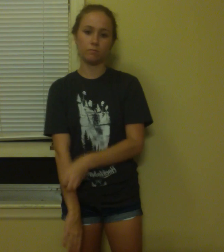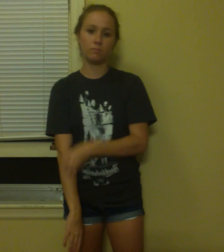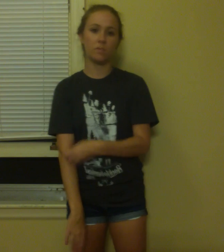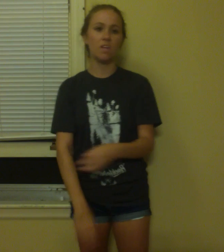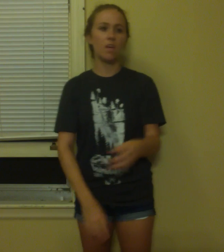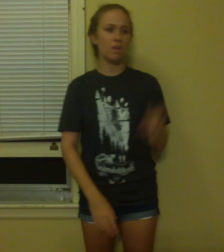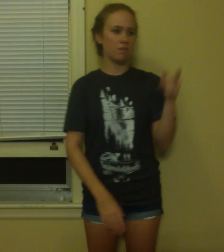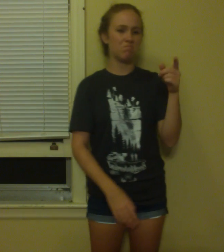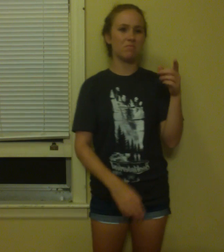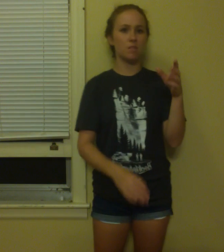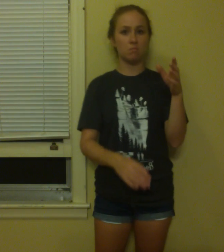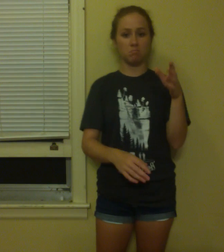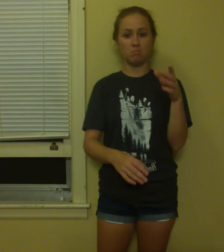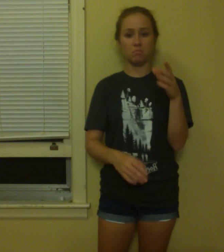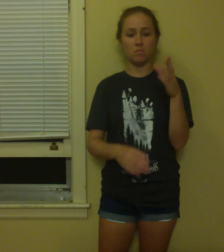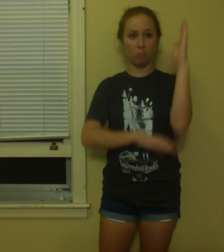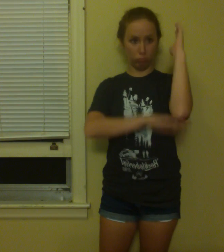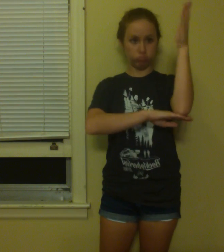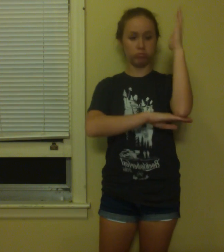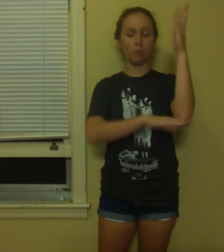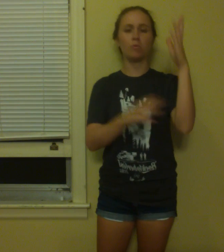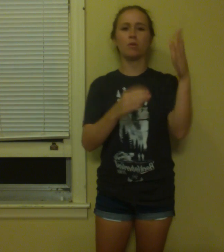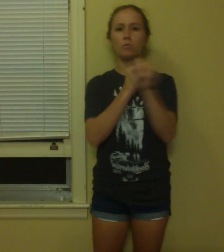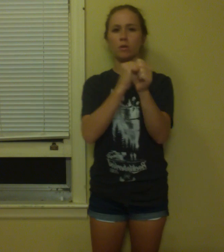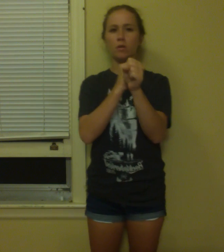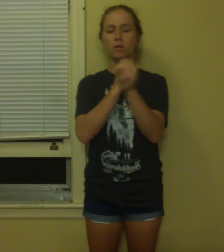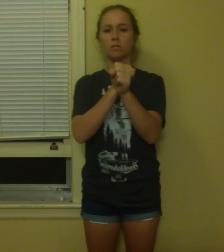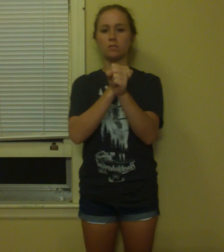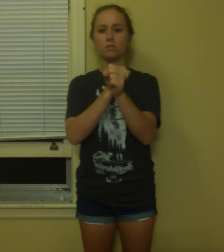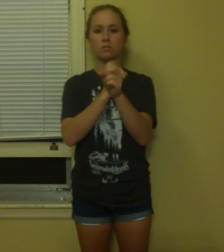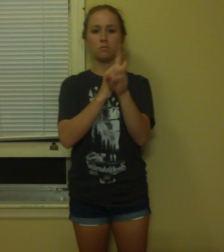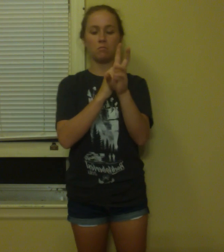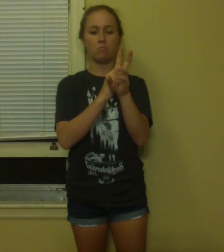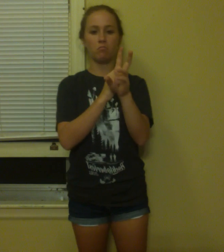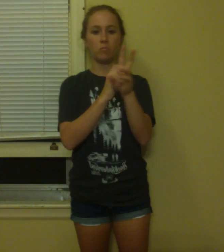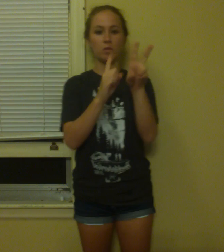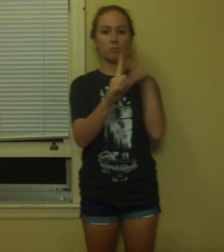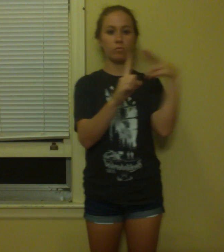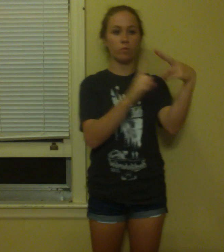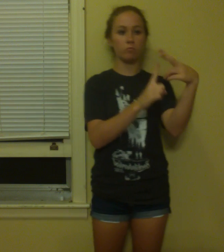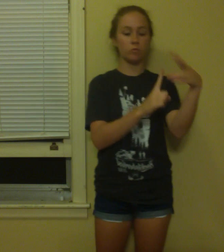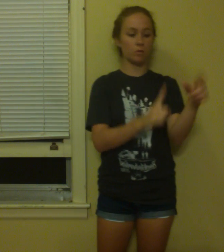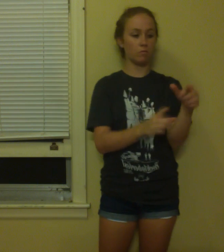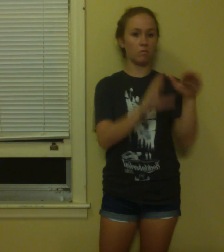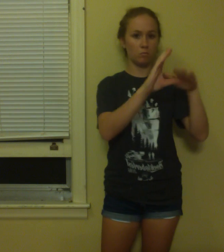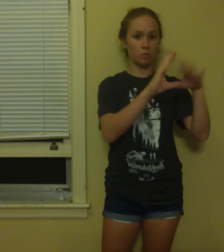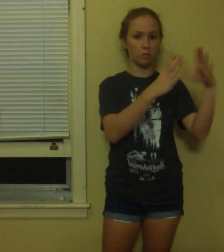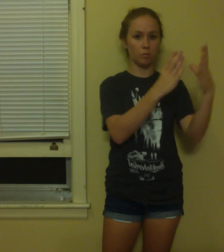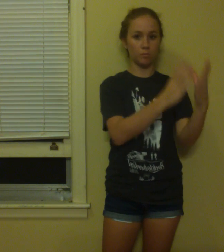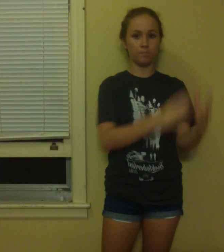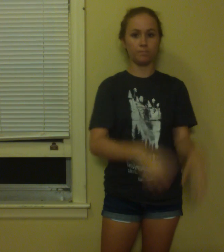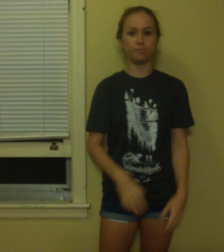other side. So that kind of basically breaks down our two branches, right? The Virginia plan, or our two sides of